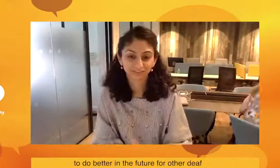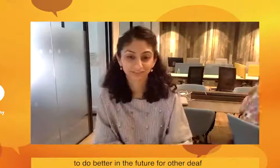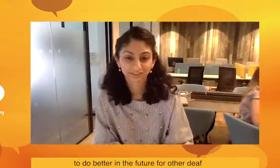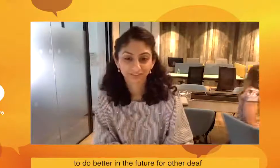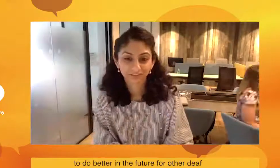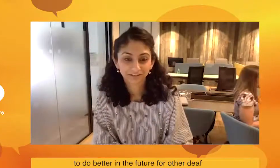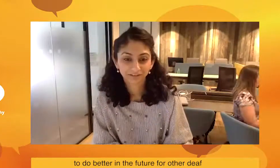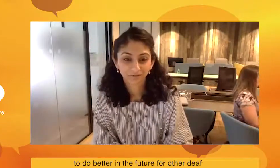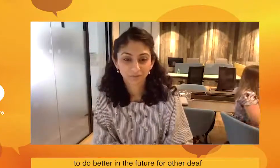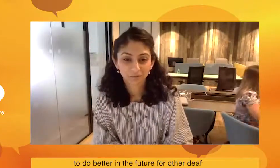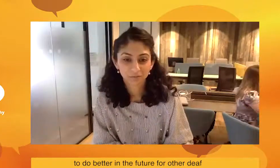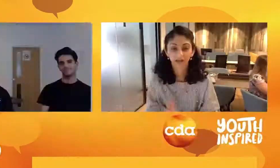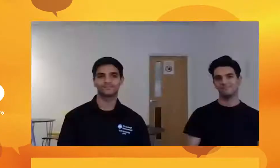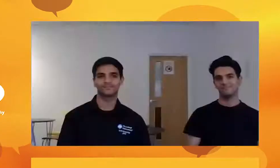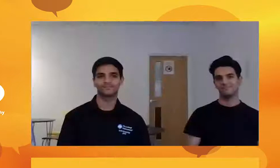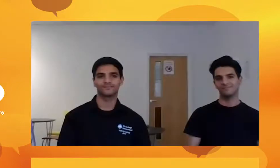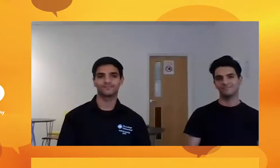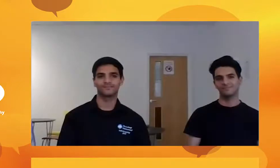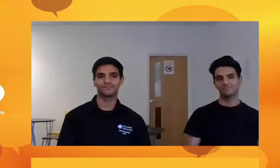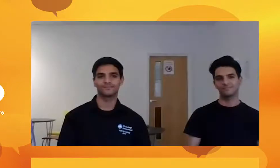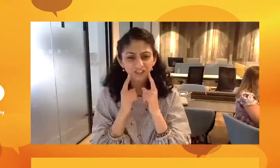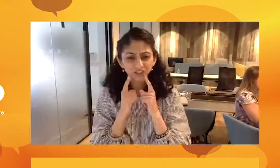future for other deaf children?